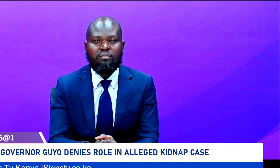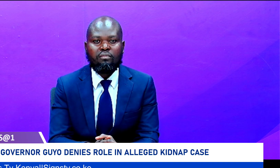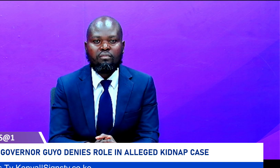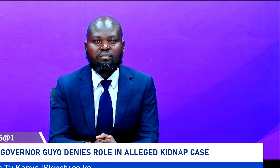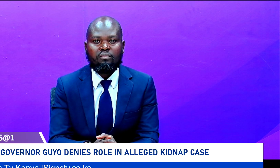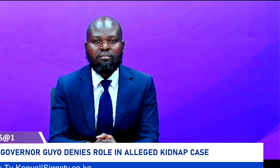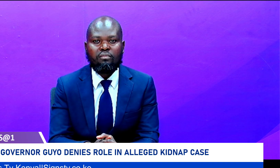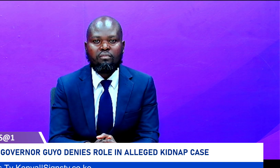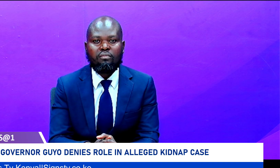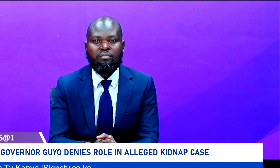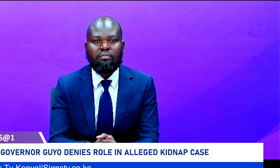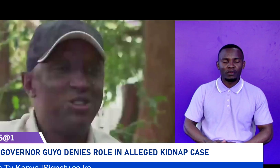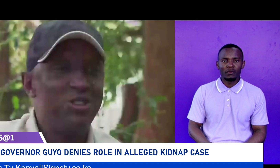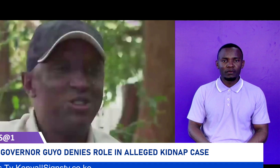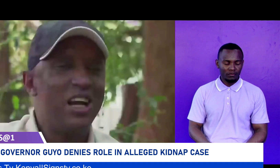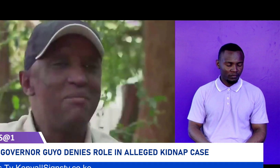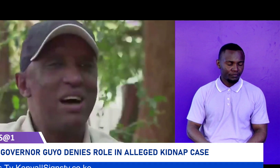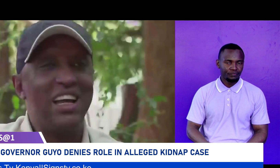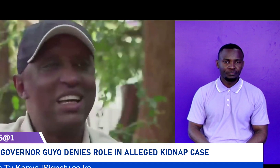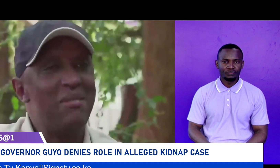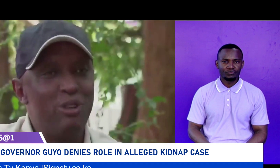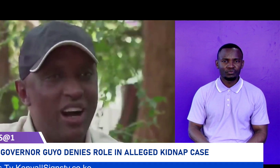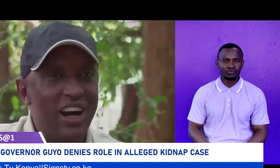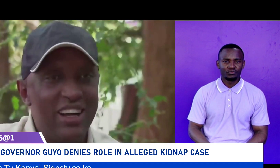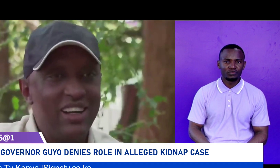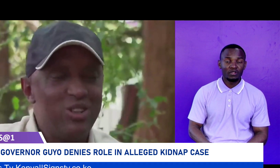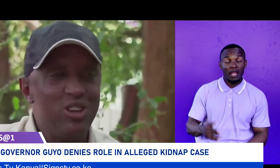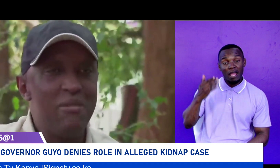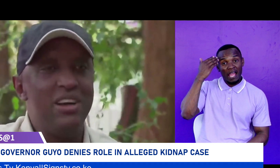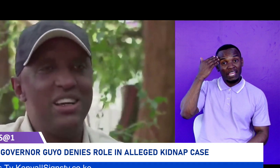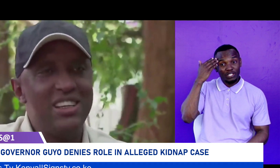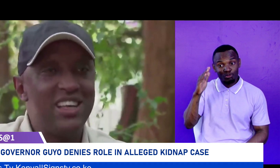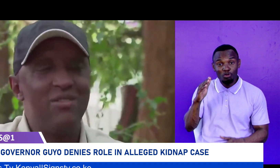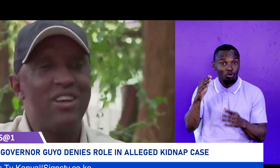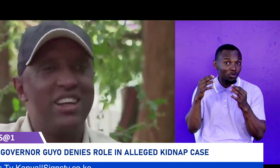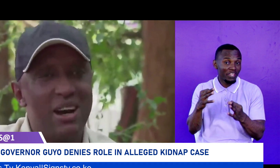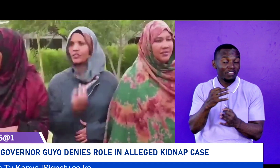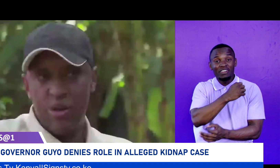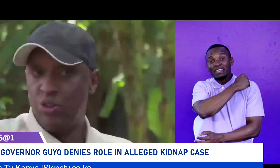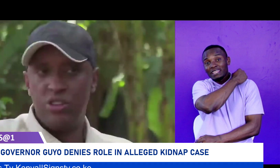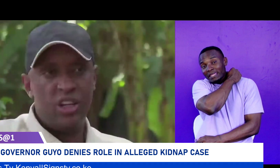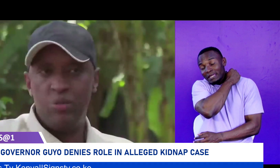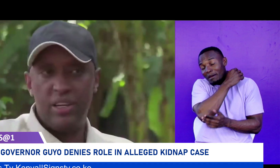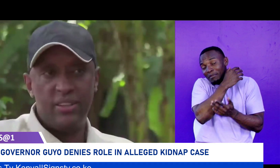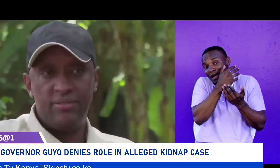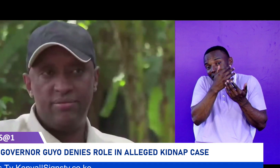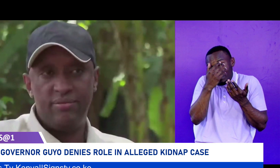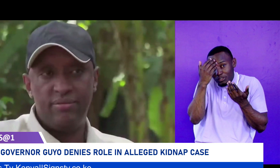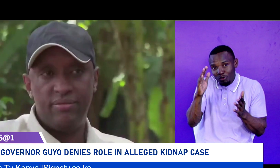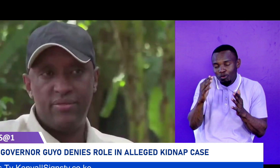remain unknown. Sijui kama alikidnapiwa, sijui kama ni self-kidnap. I was not in Outback.